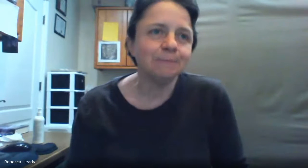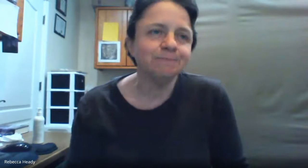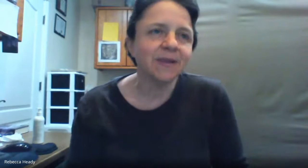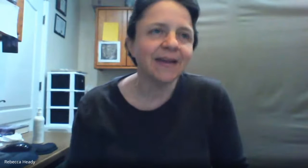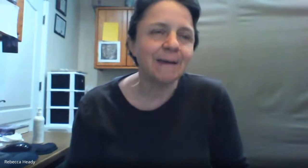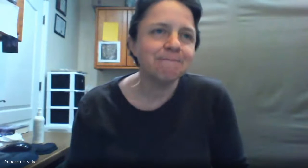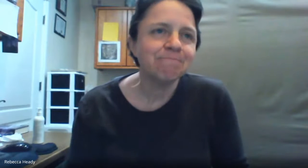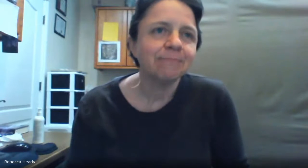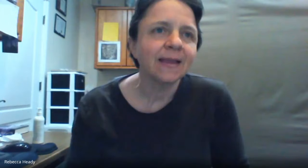Okay.